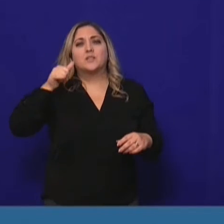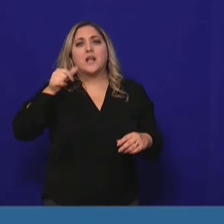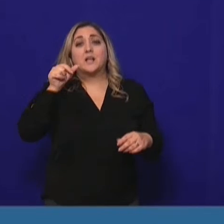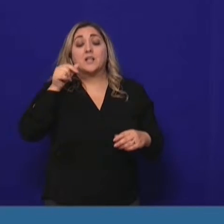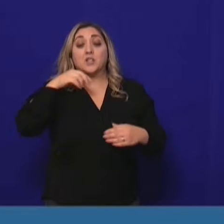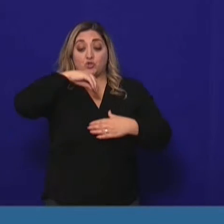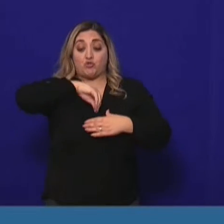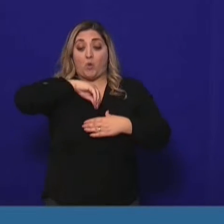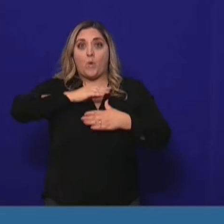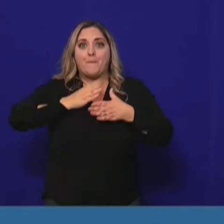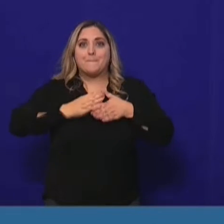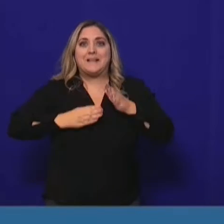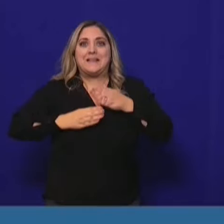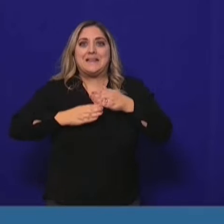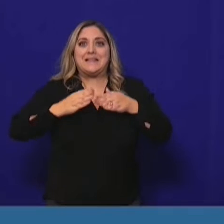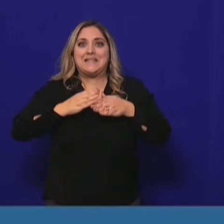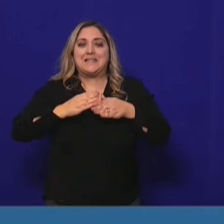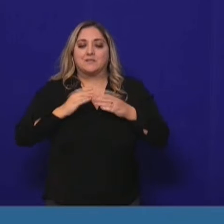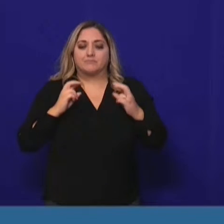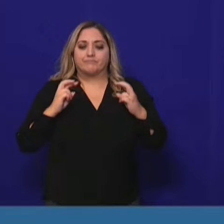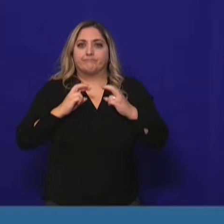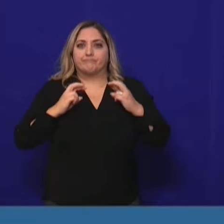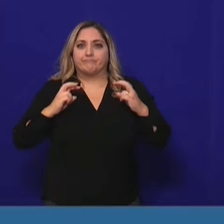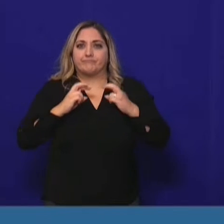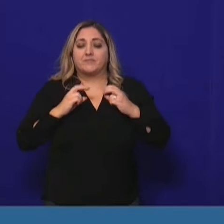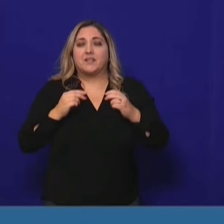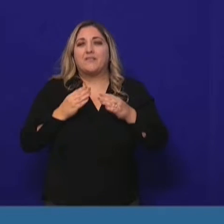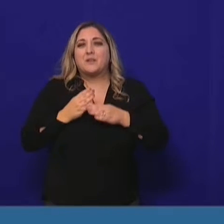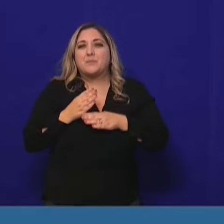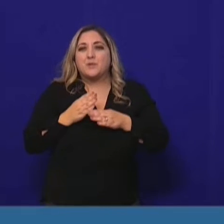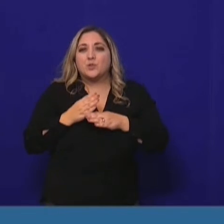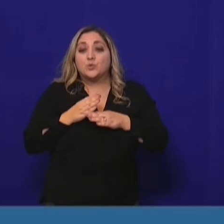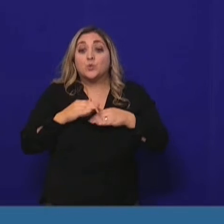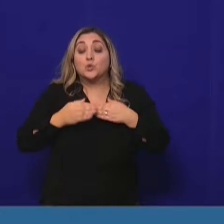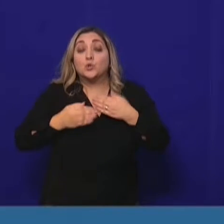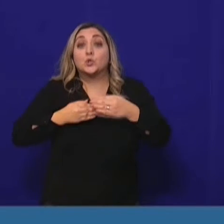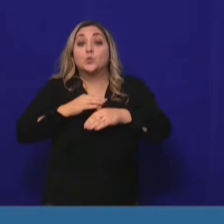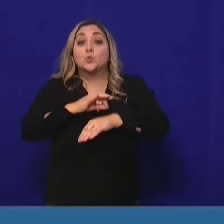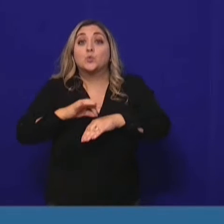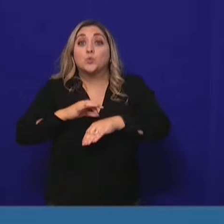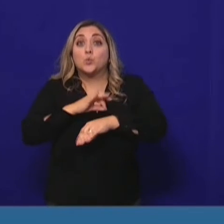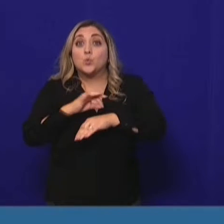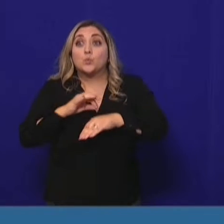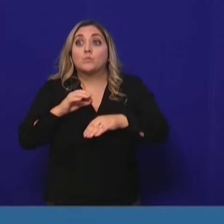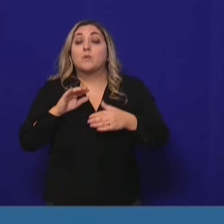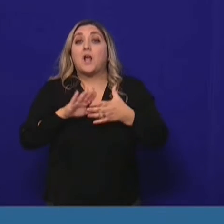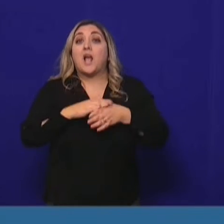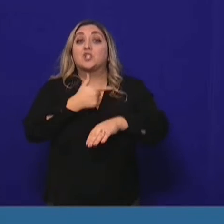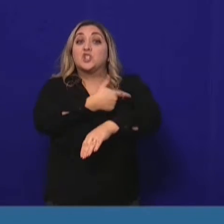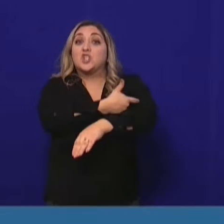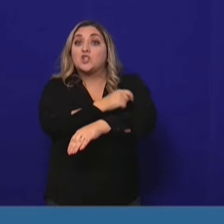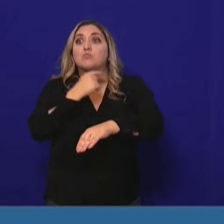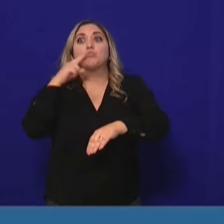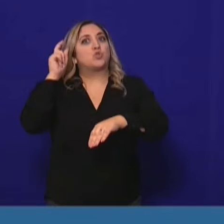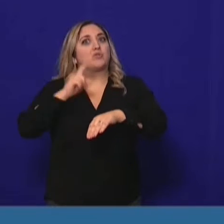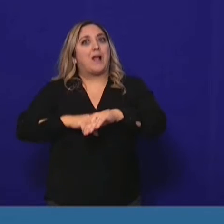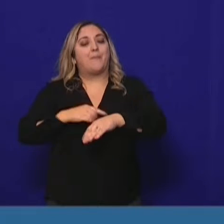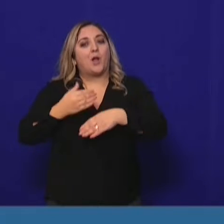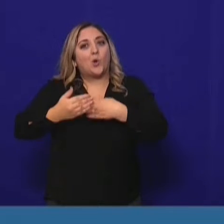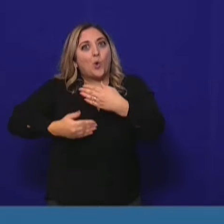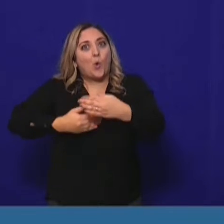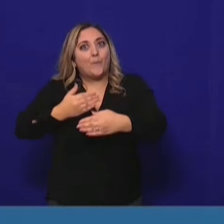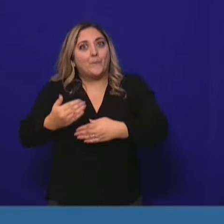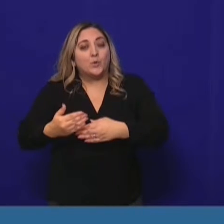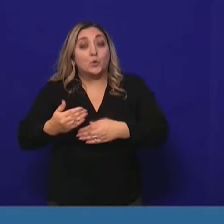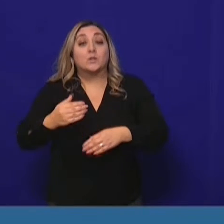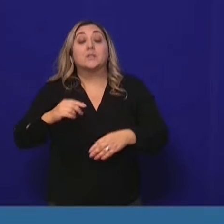l-persuna jibni l-immunità, ħajdum ftit ġranet sakemm jibni immunità mill-ewwel doża tal-vaksin, u